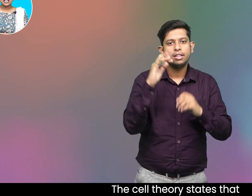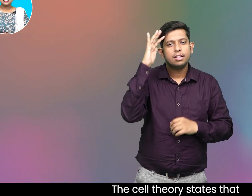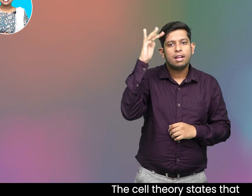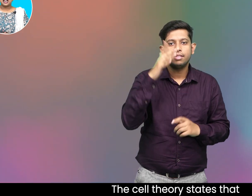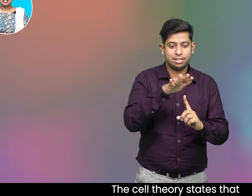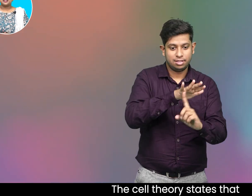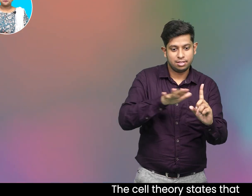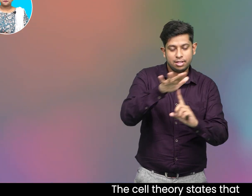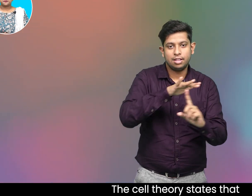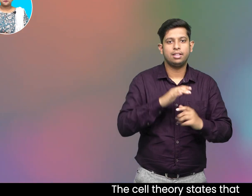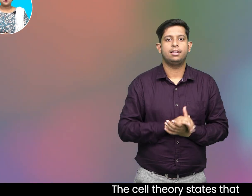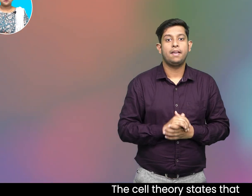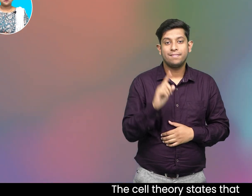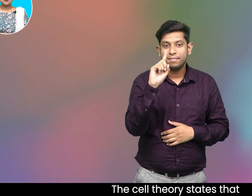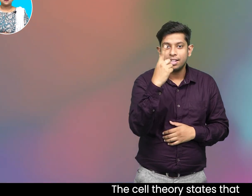theory states that